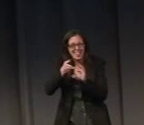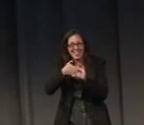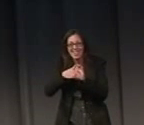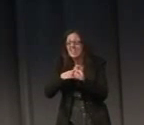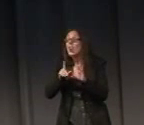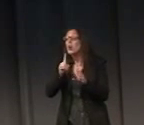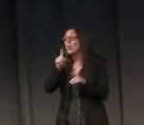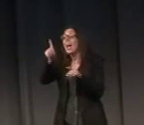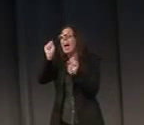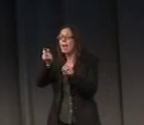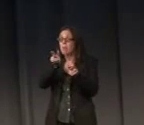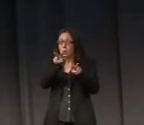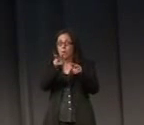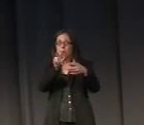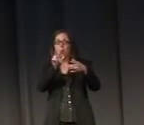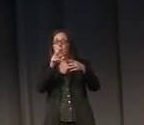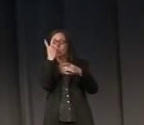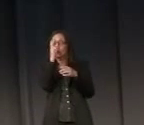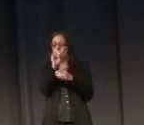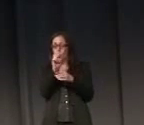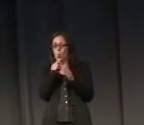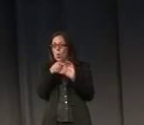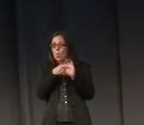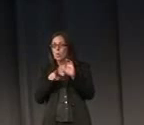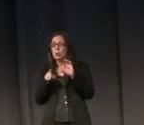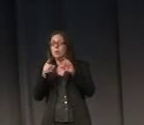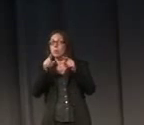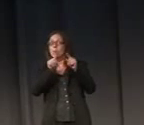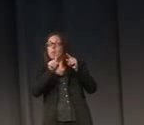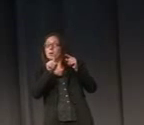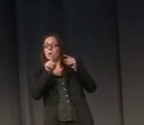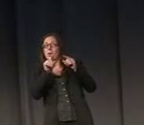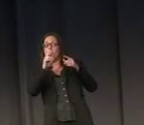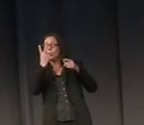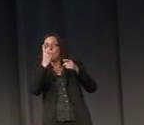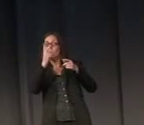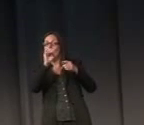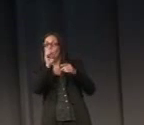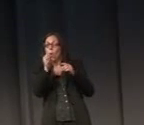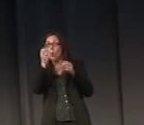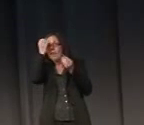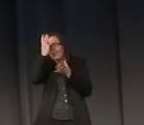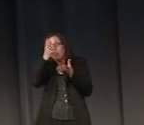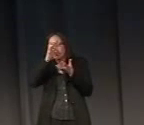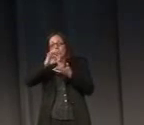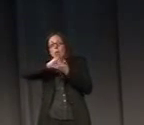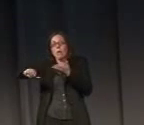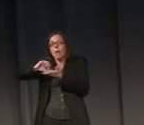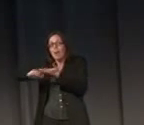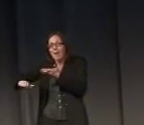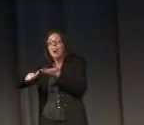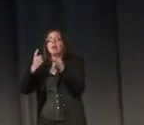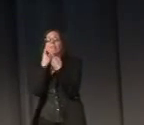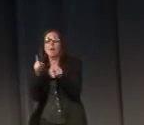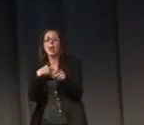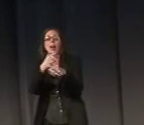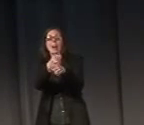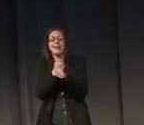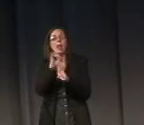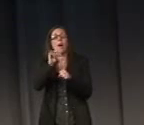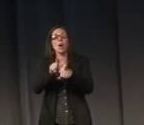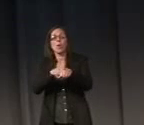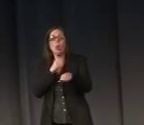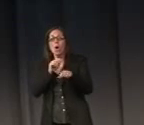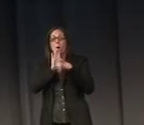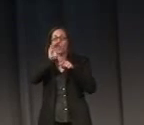in order to be able to discriminate long wavelength light as red. And this tells us right away that there's something very important in terms